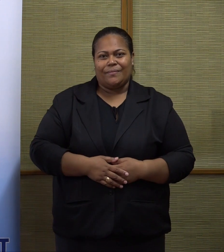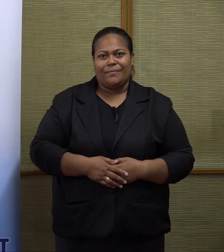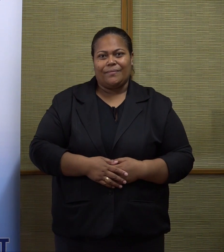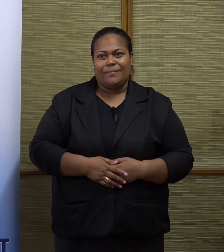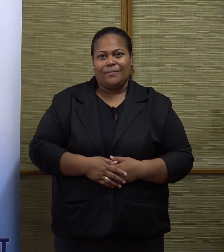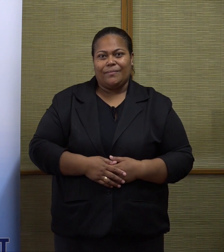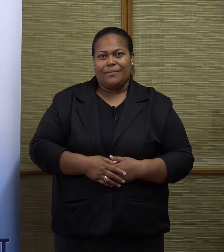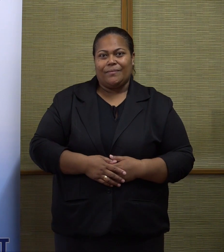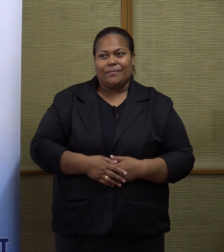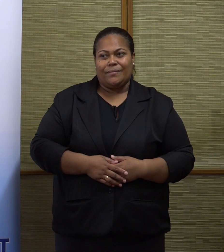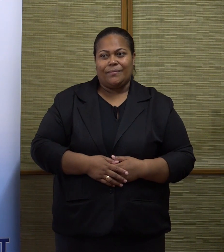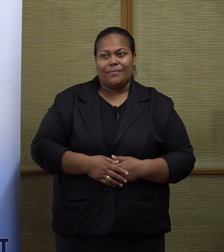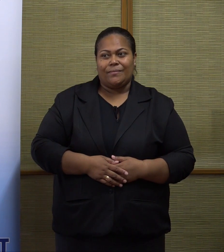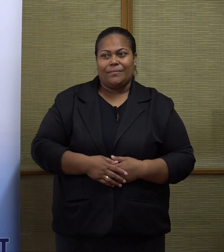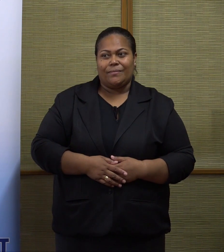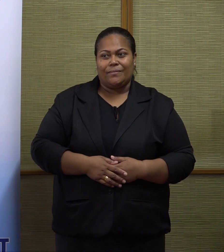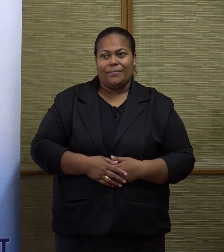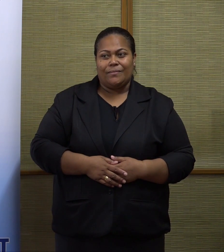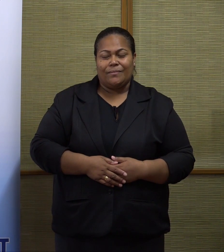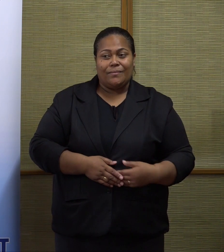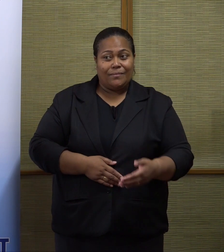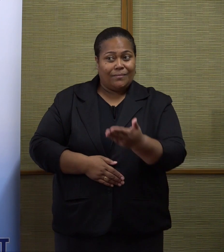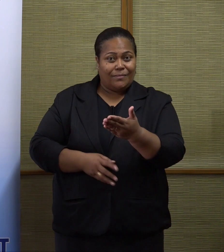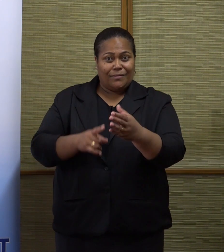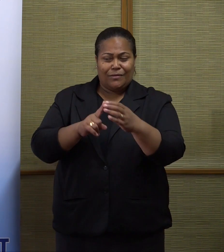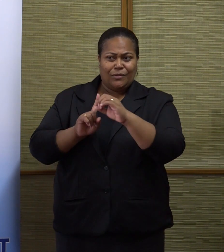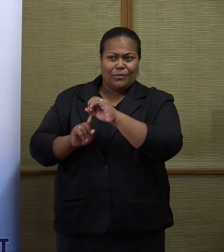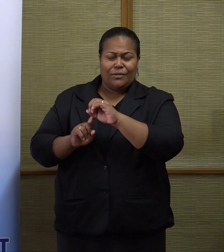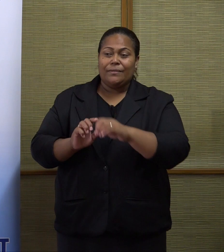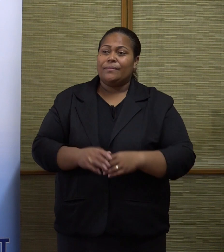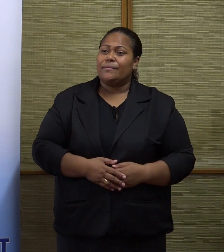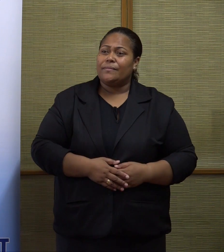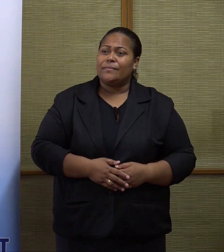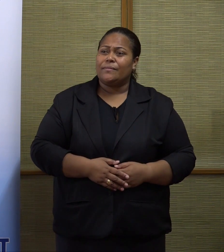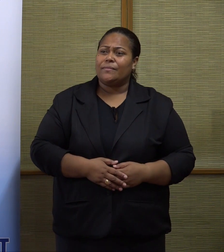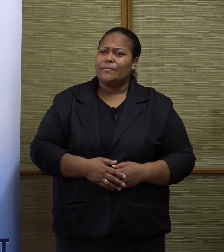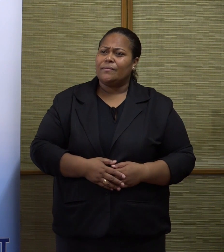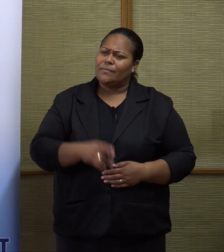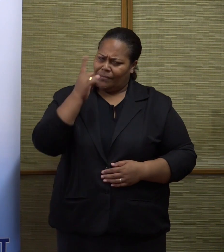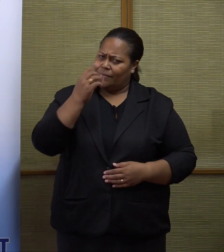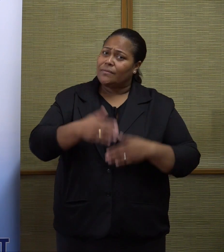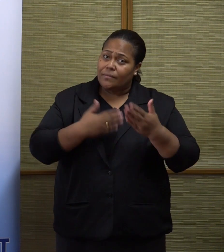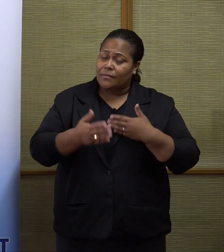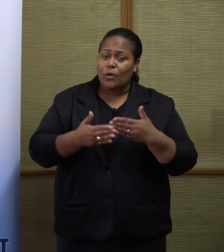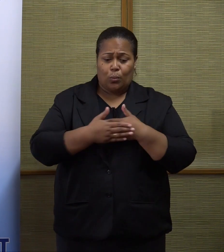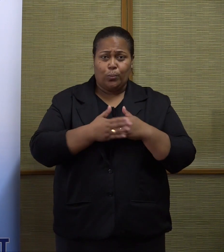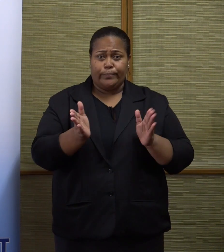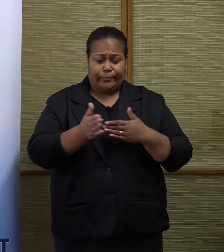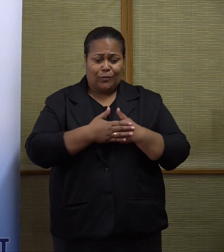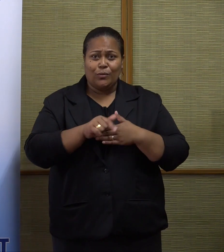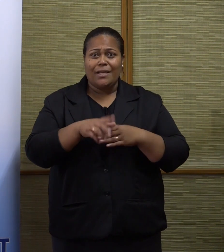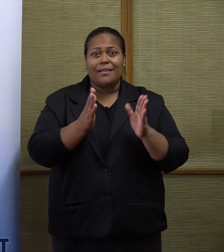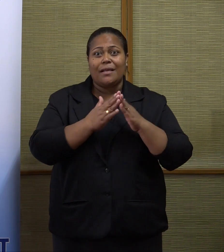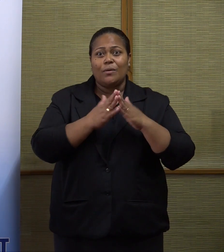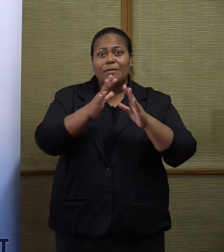that. Madam Leader Mavono for Overseas Media, can you tell us about opening and closure of towns and cities